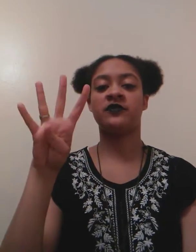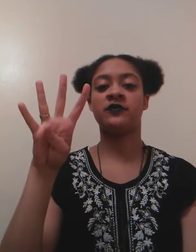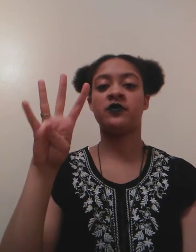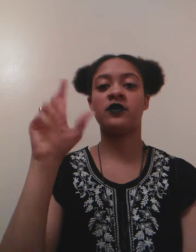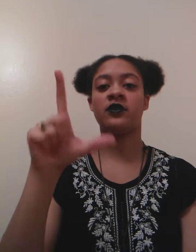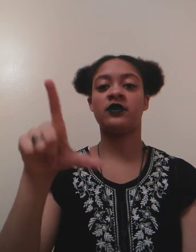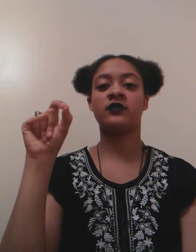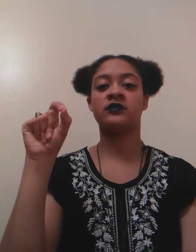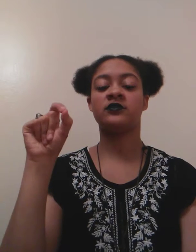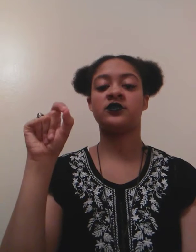24,